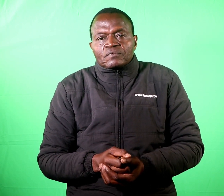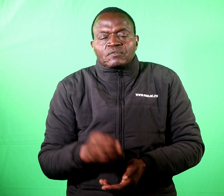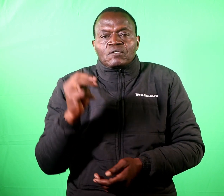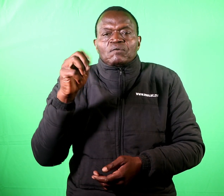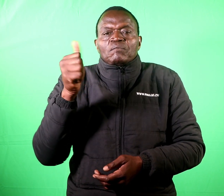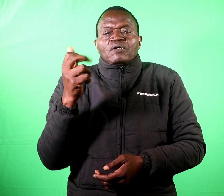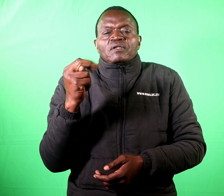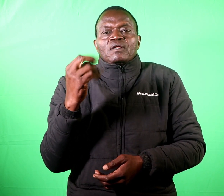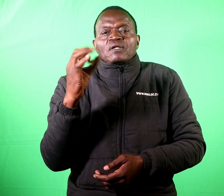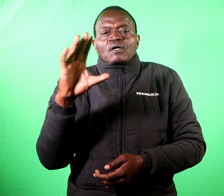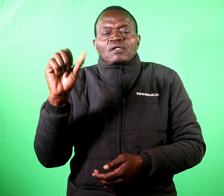Manicaland, casual labor